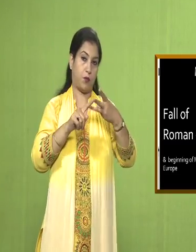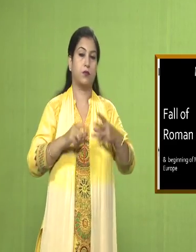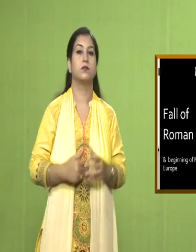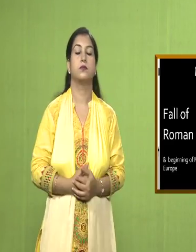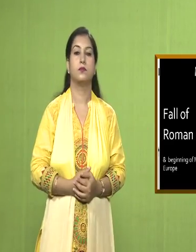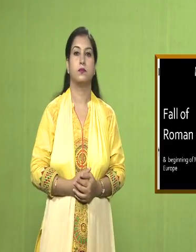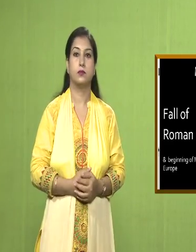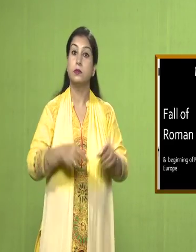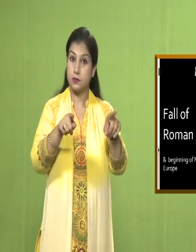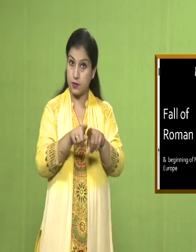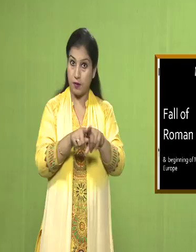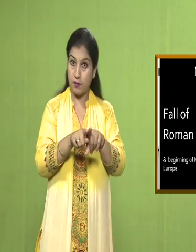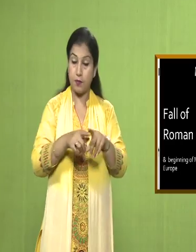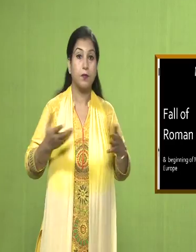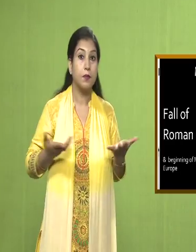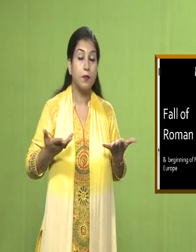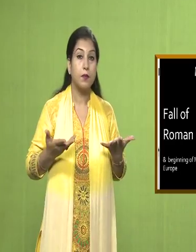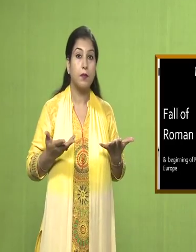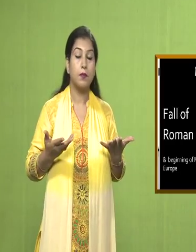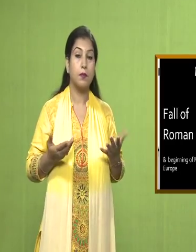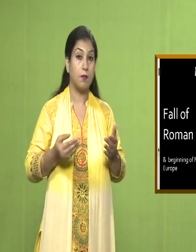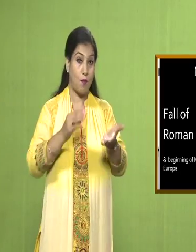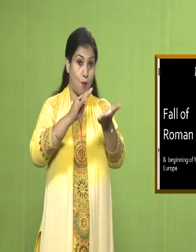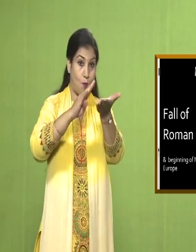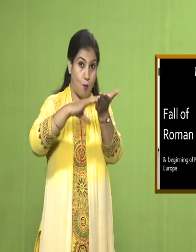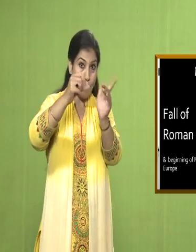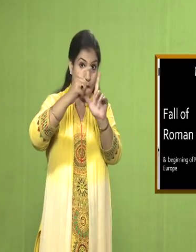This is also considered as beginning of modern period in Europe.